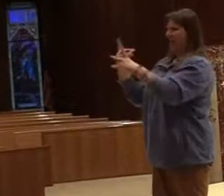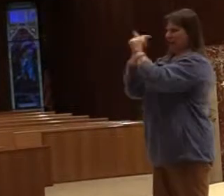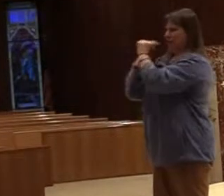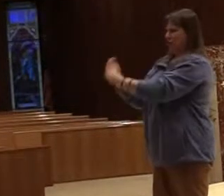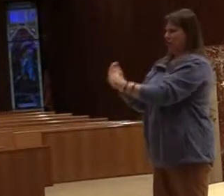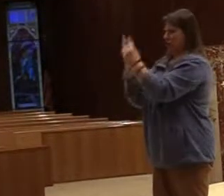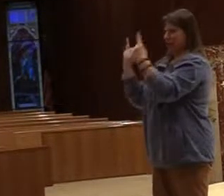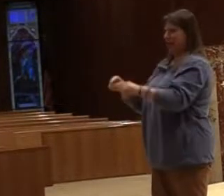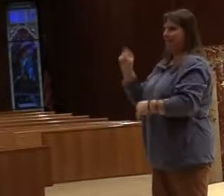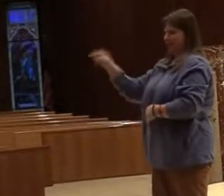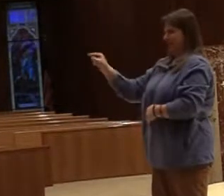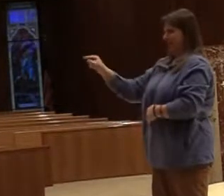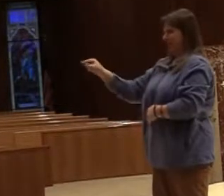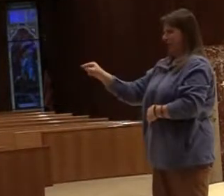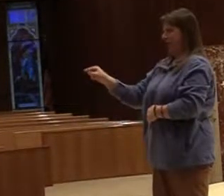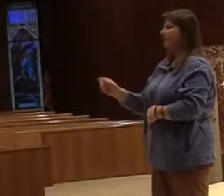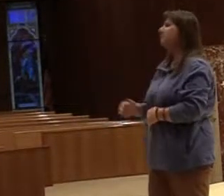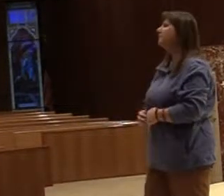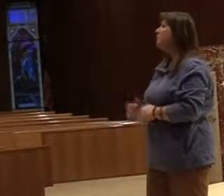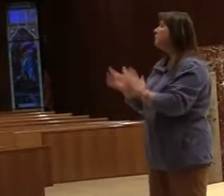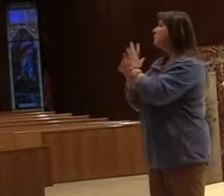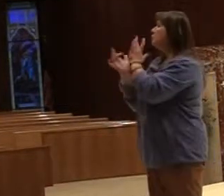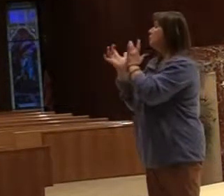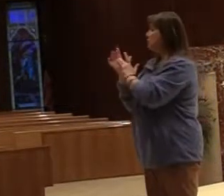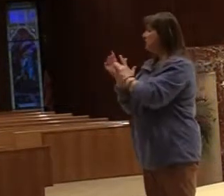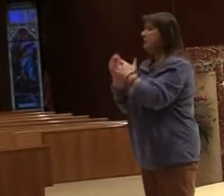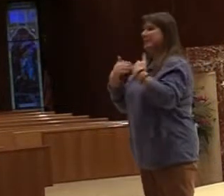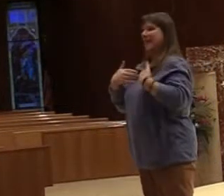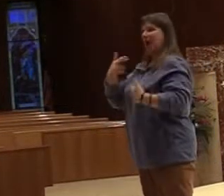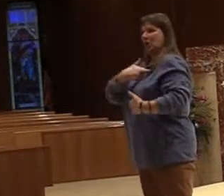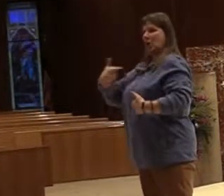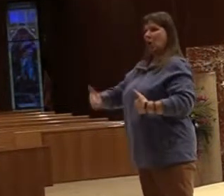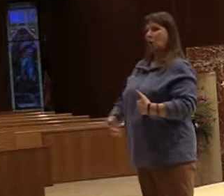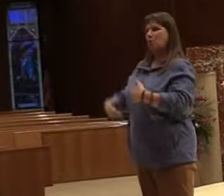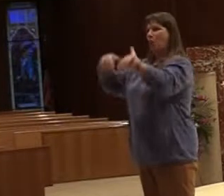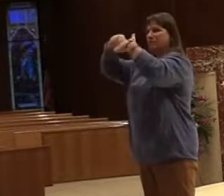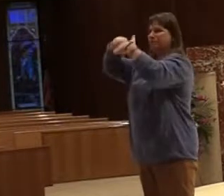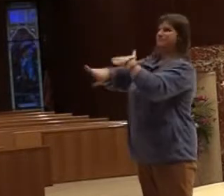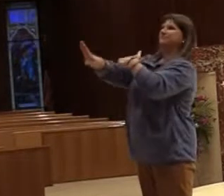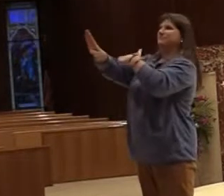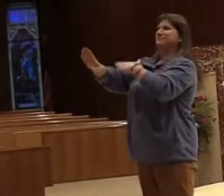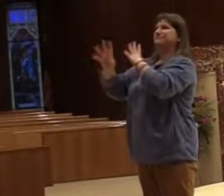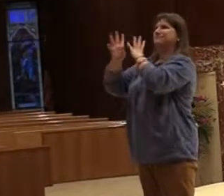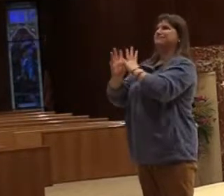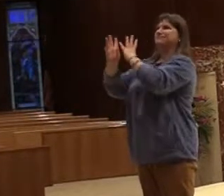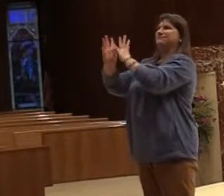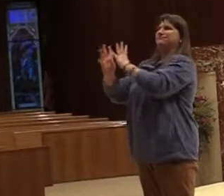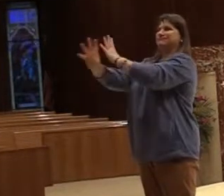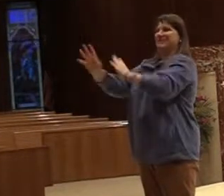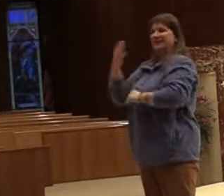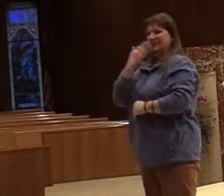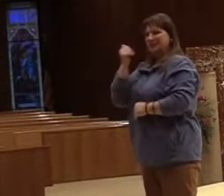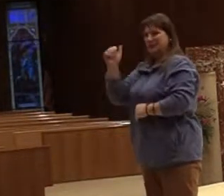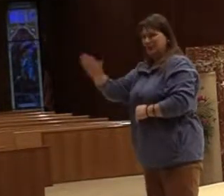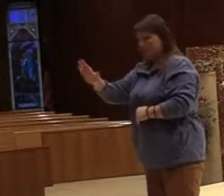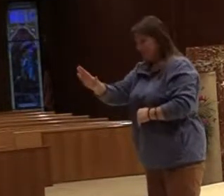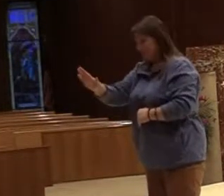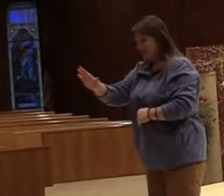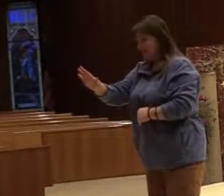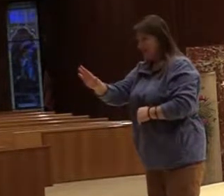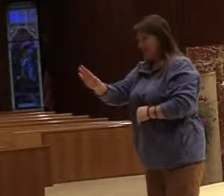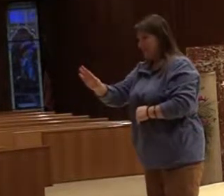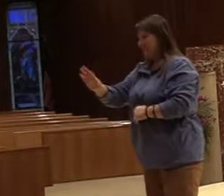Jesus had a royal entrance into Jerusalem. This marks a new part of Luke's gospel. The ministry of